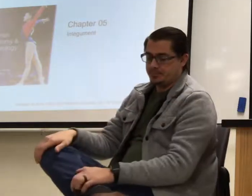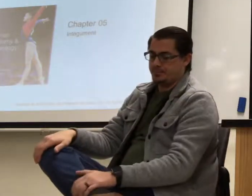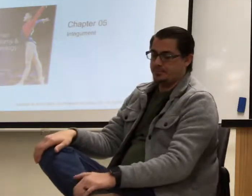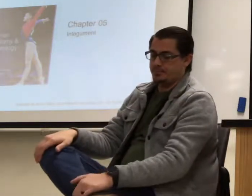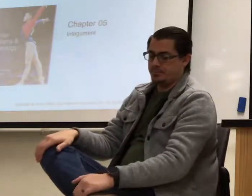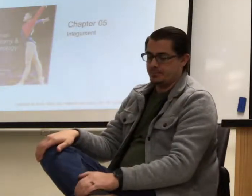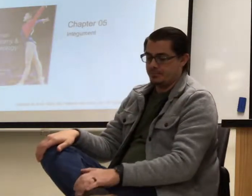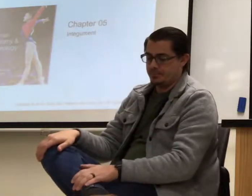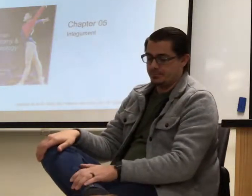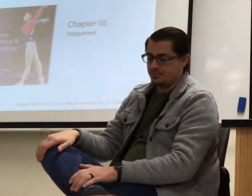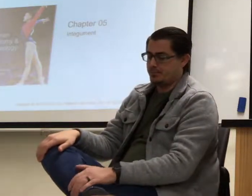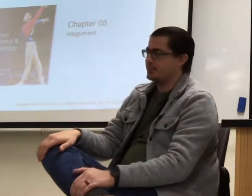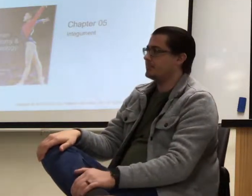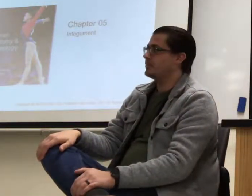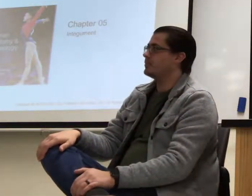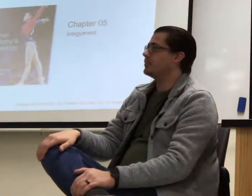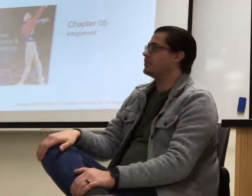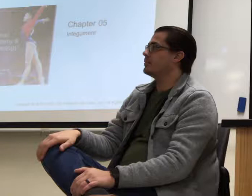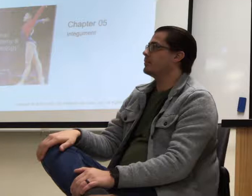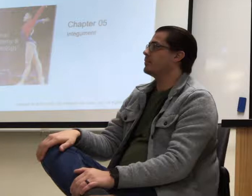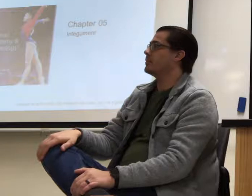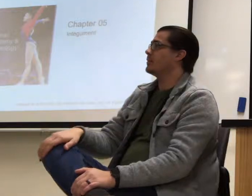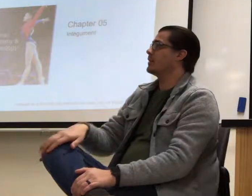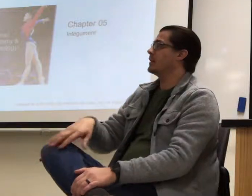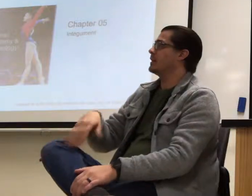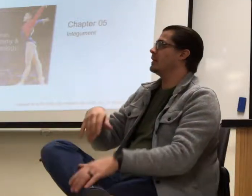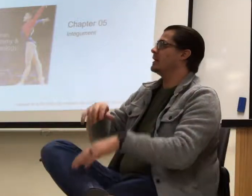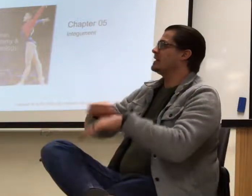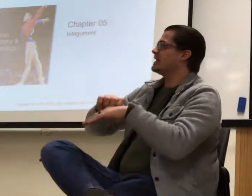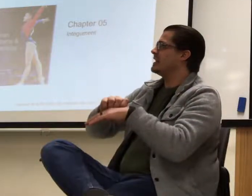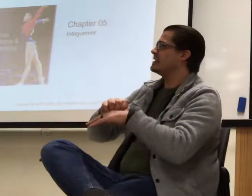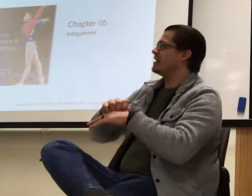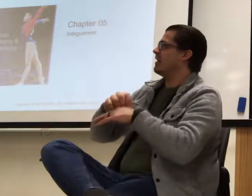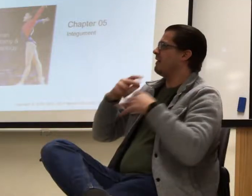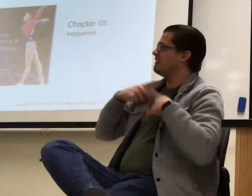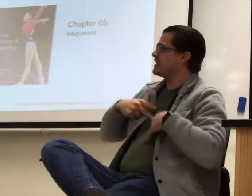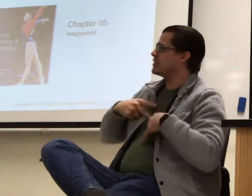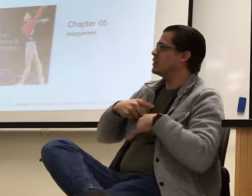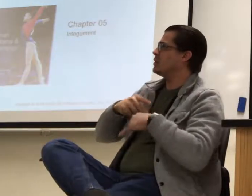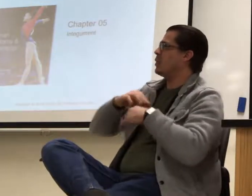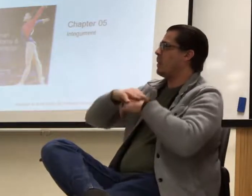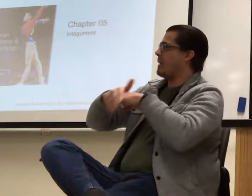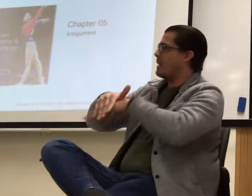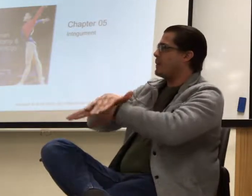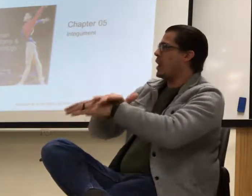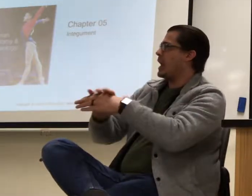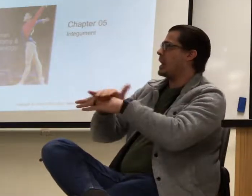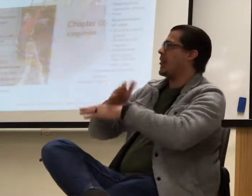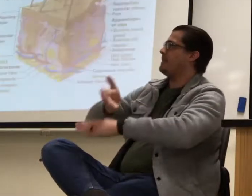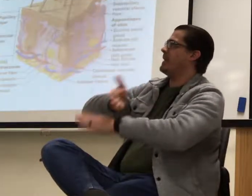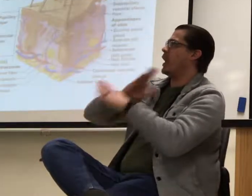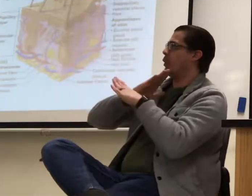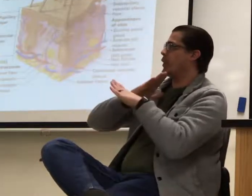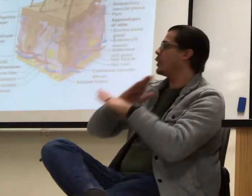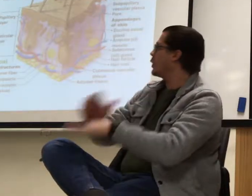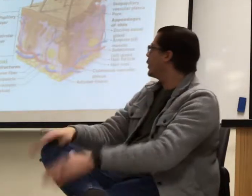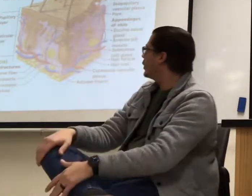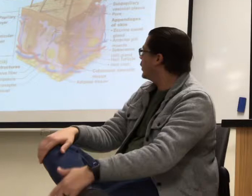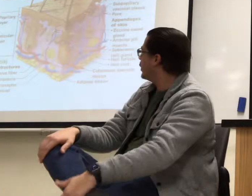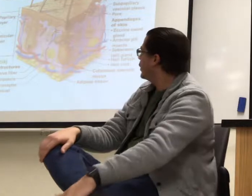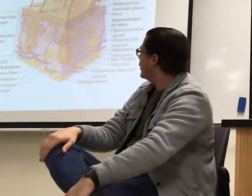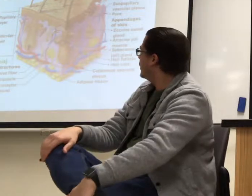include, well, mostly protection. Skin is a physical membrane, a barrier. Let me advance the slide here.